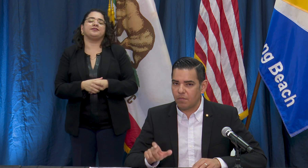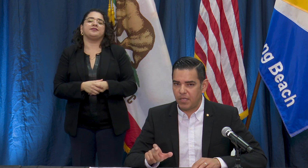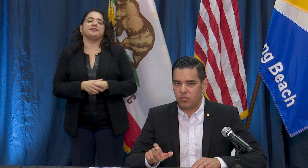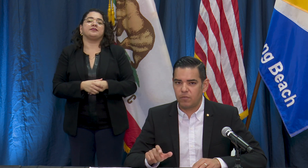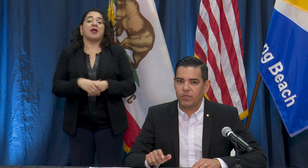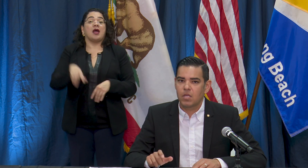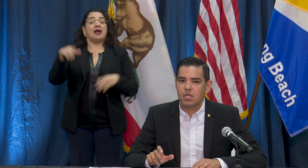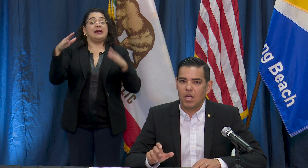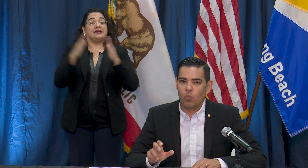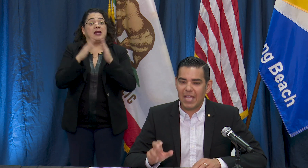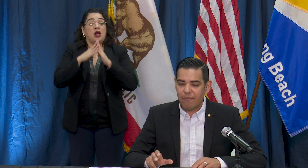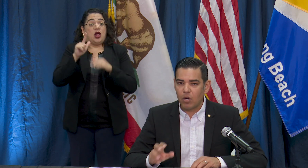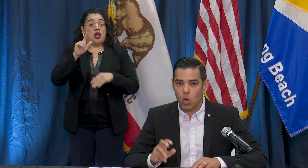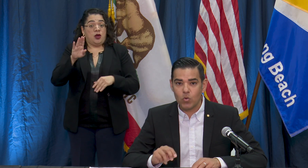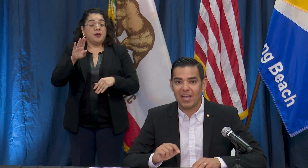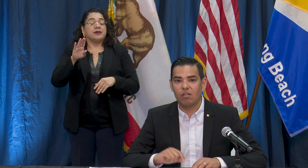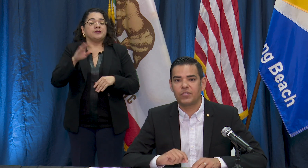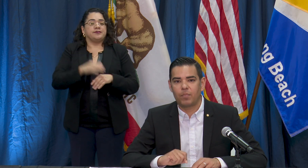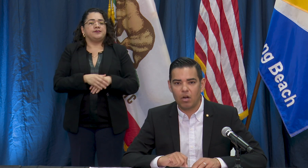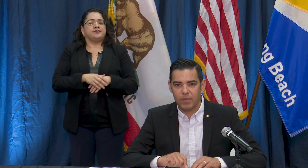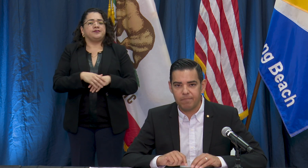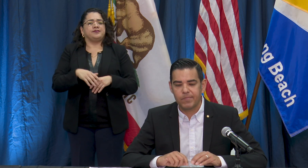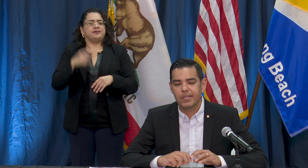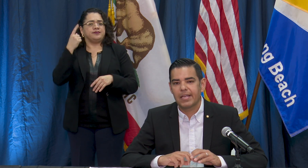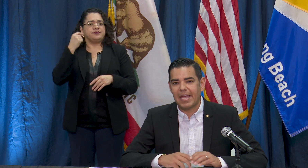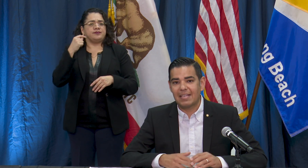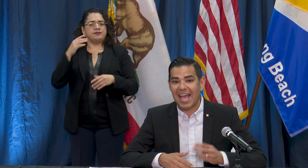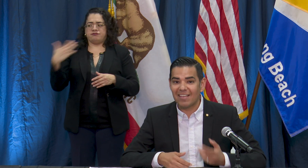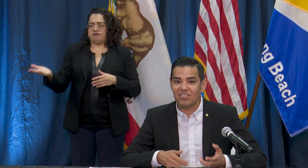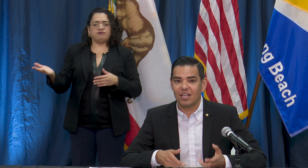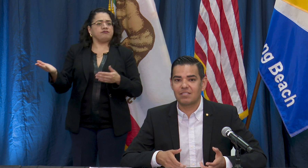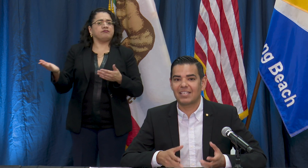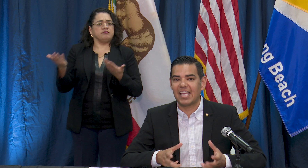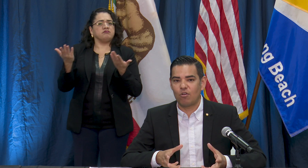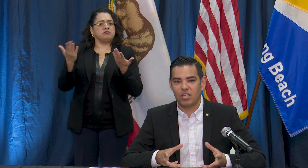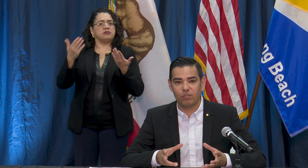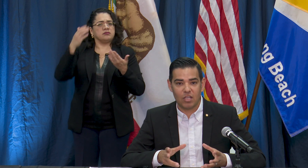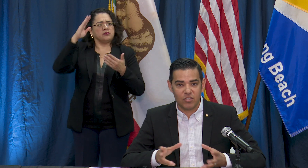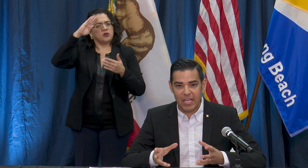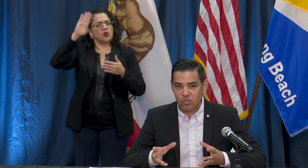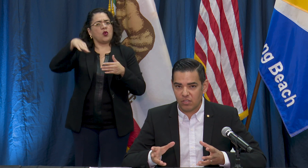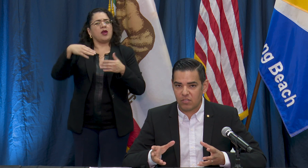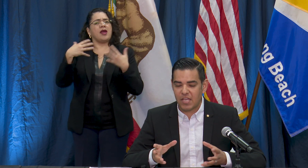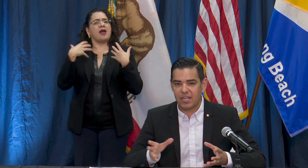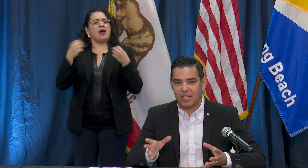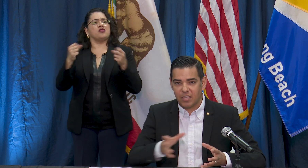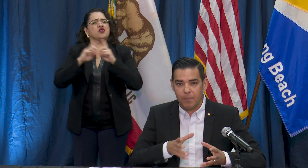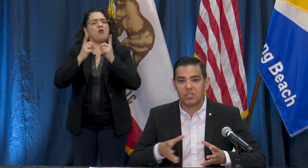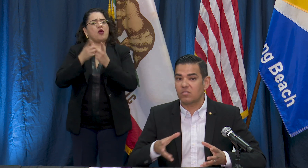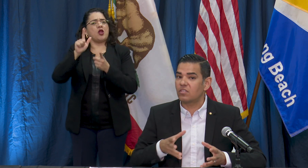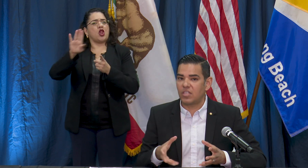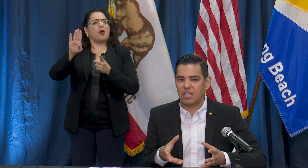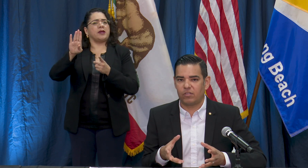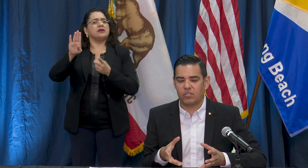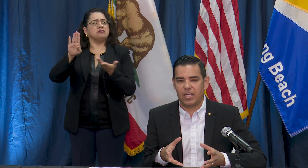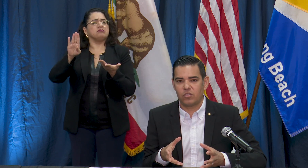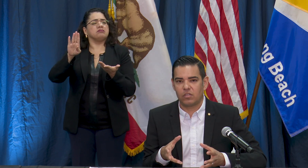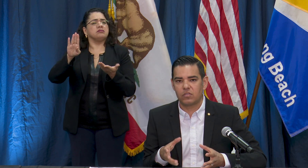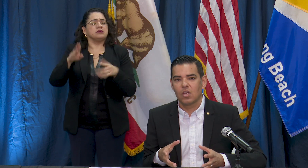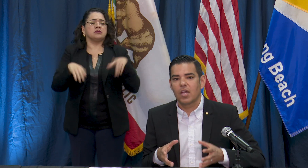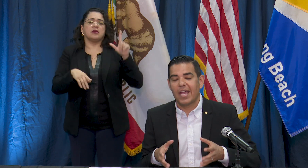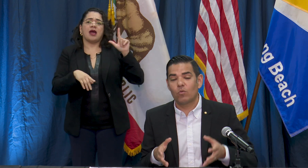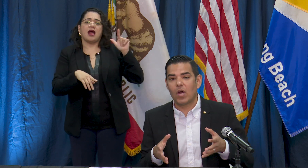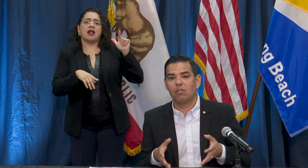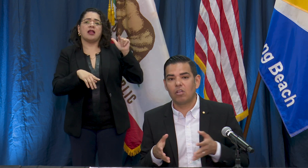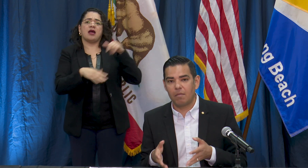in Long Beach, we have our own health department, as does the County of Los Angeles that encompasses the city of Los